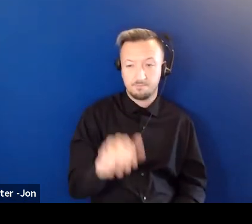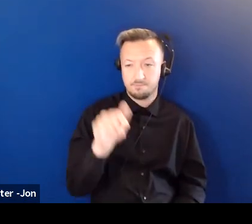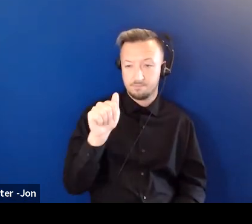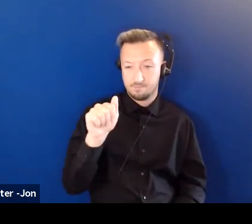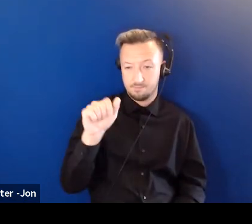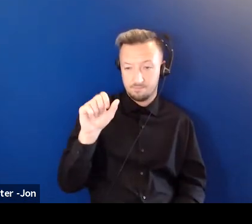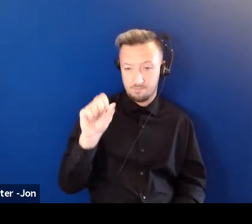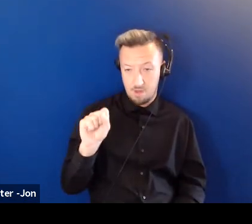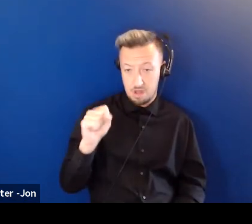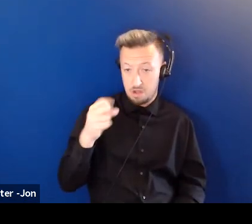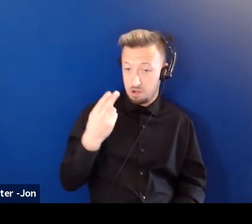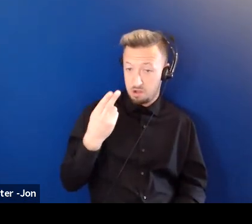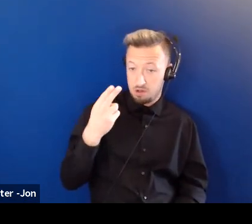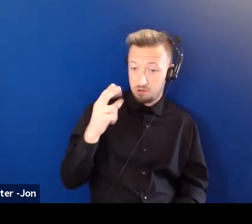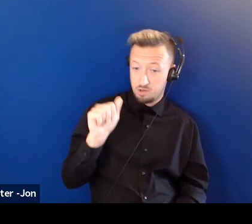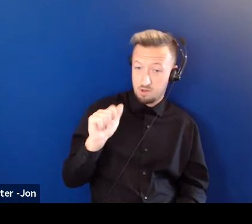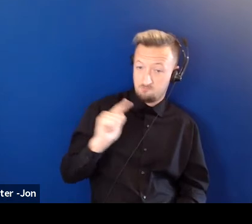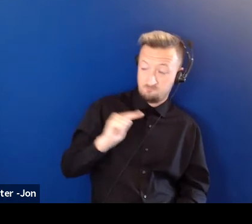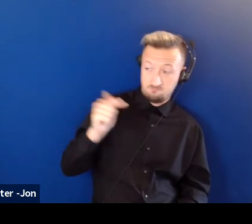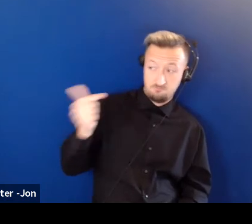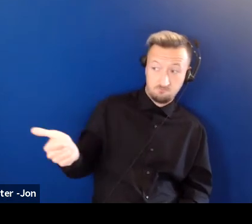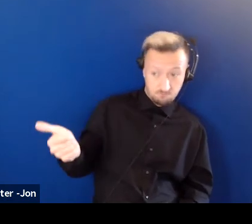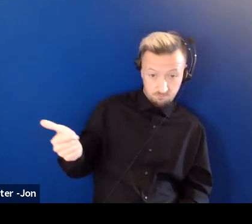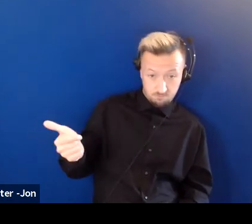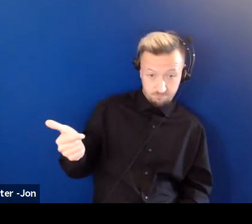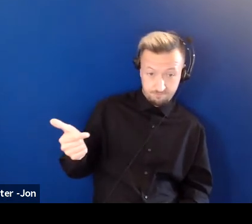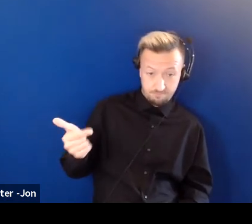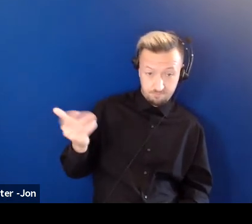Aja, I'm going to pass it over to you.